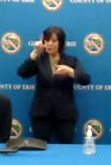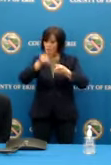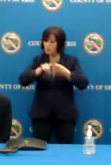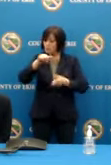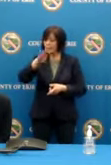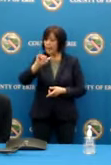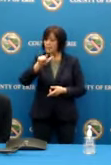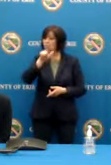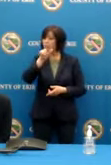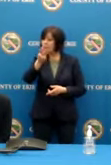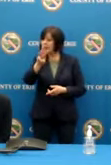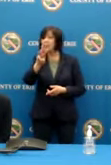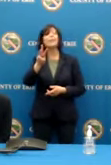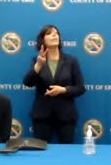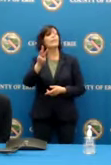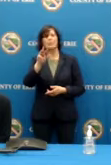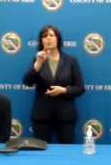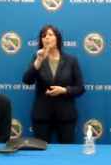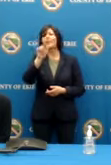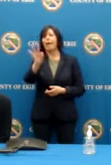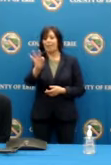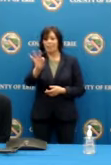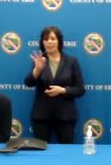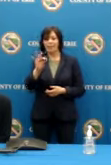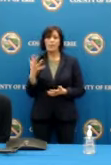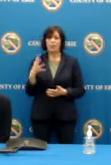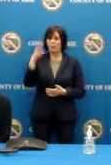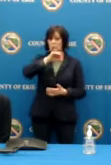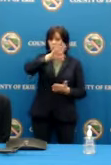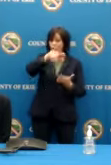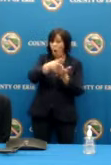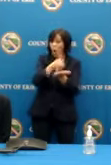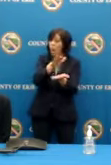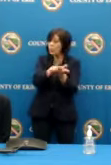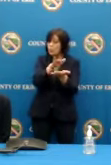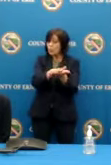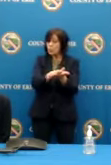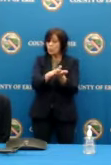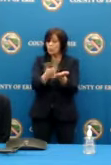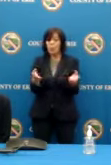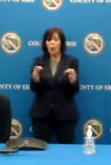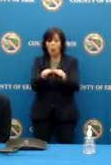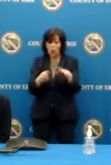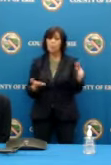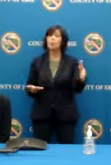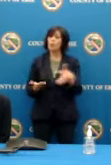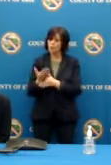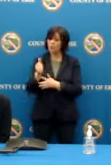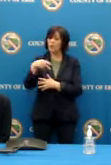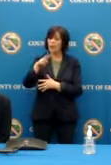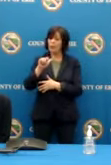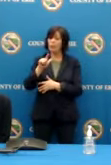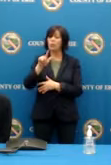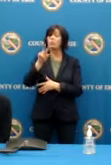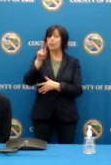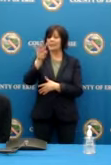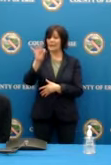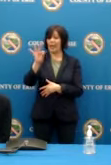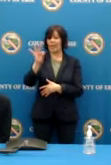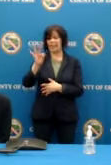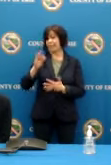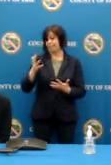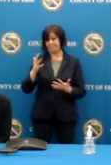and you should assume that all schools and everything else that's been shut down will be closed through April 29th. So I would just leave